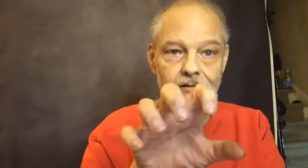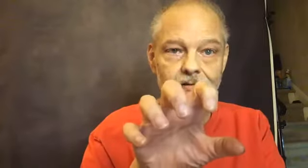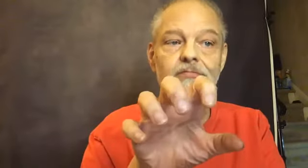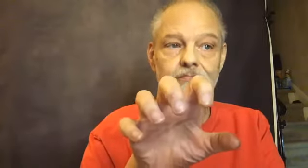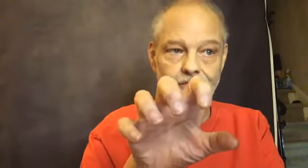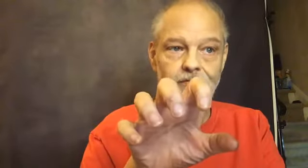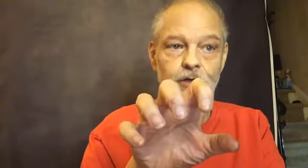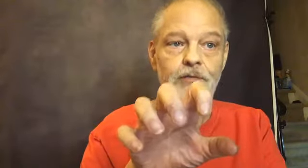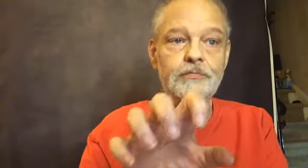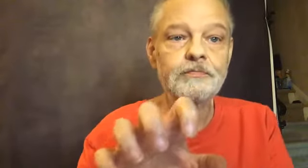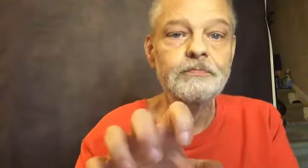Okay.